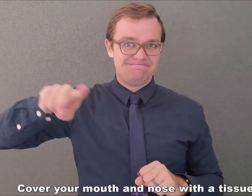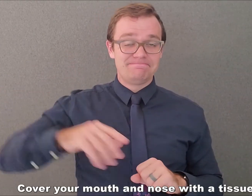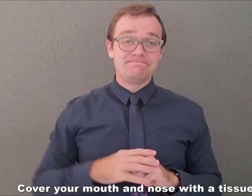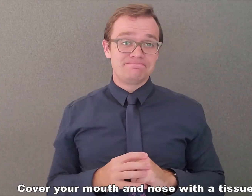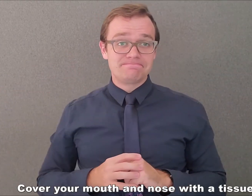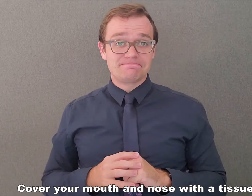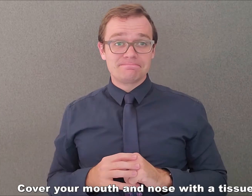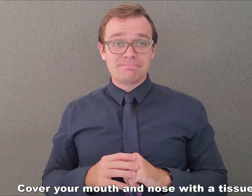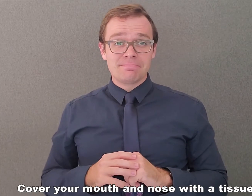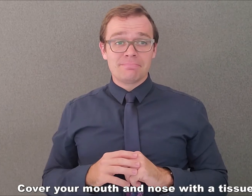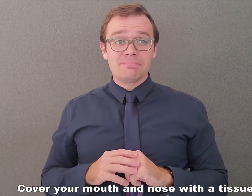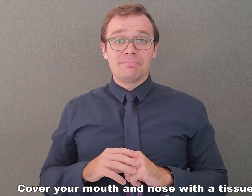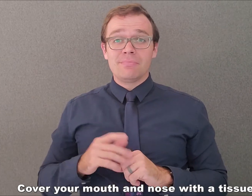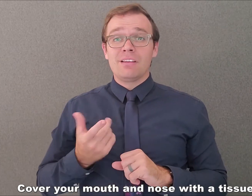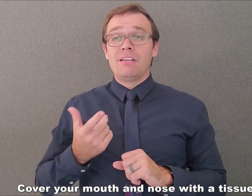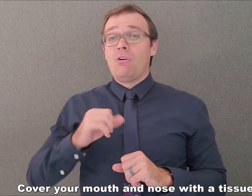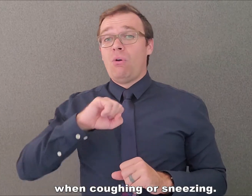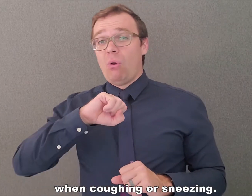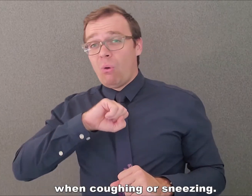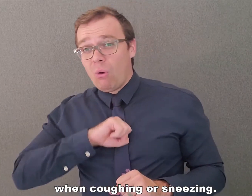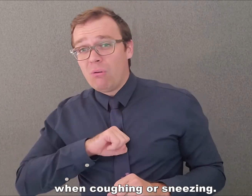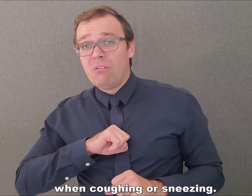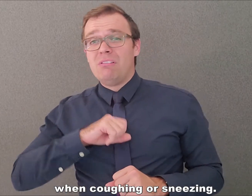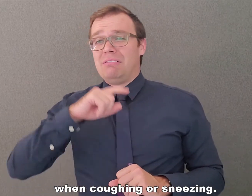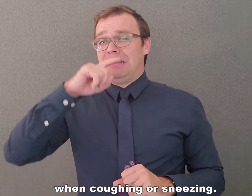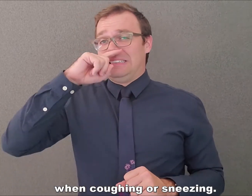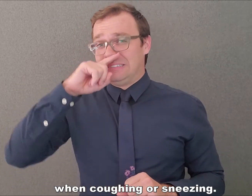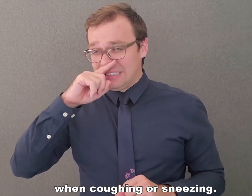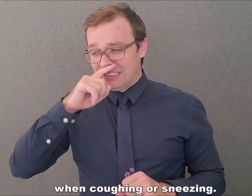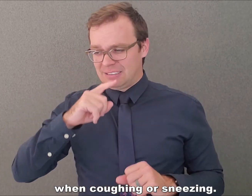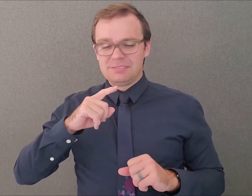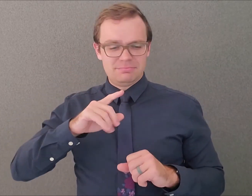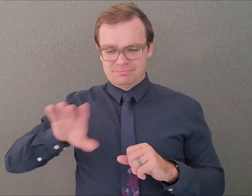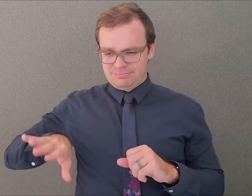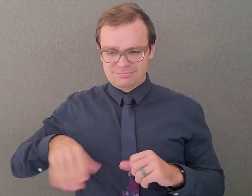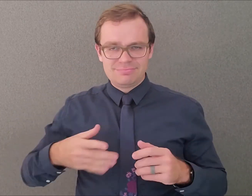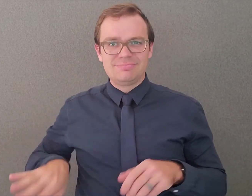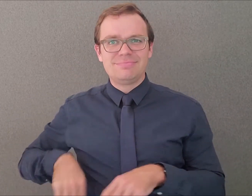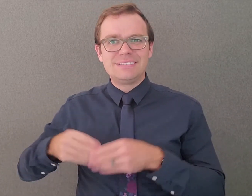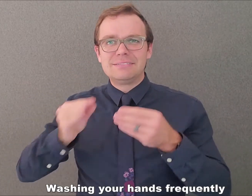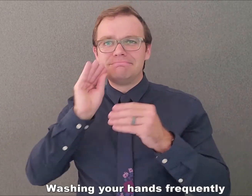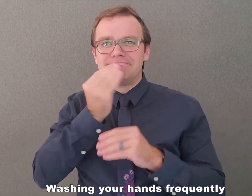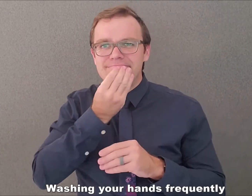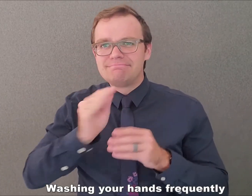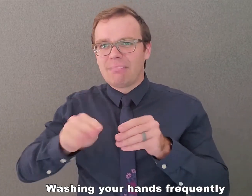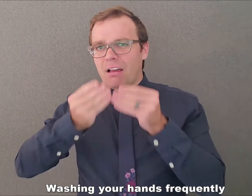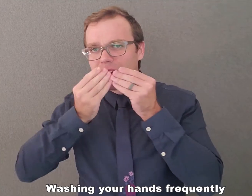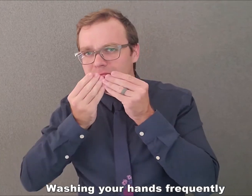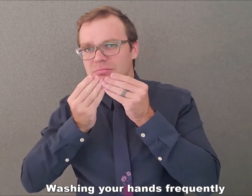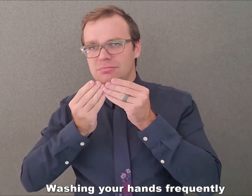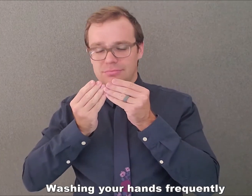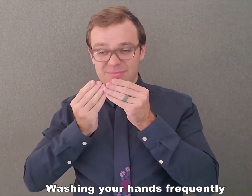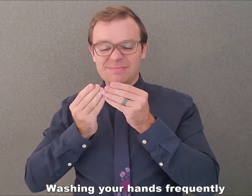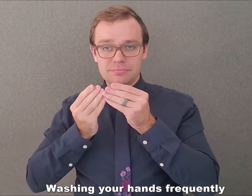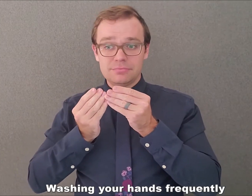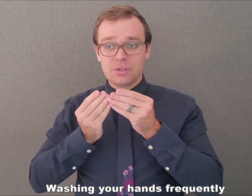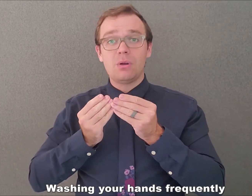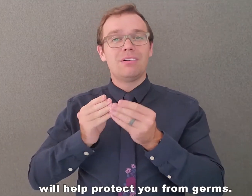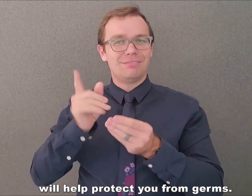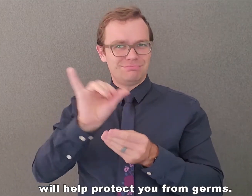your mouth and nose with a tissue when coughing or sneezing. Washing your hands frequently will help